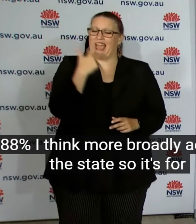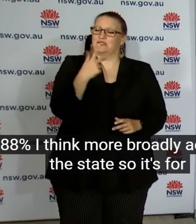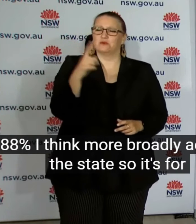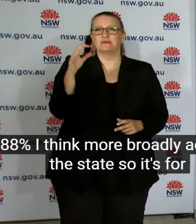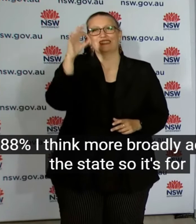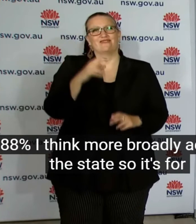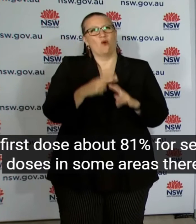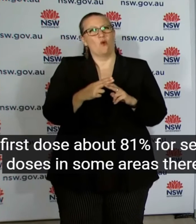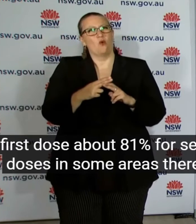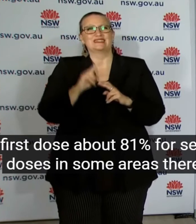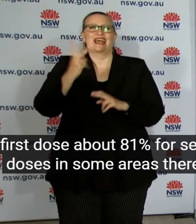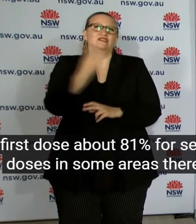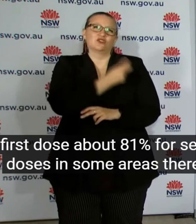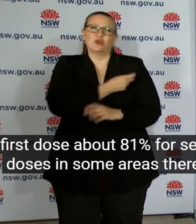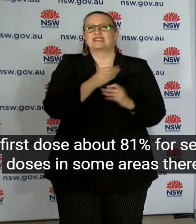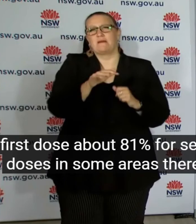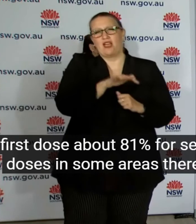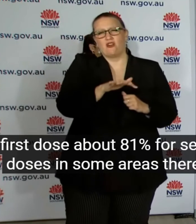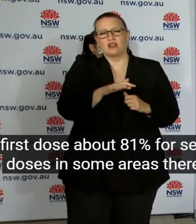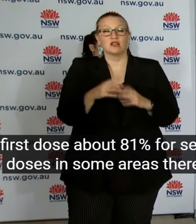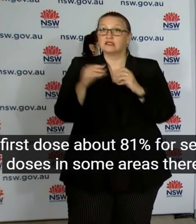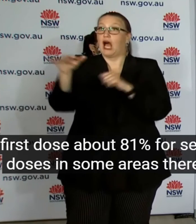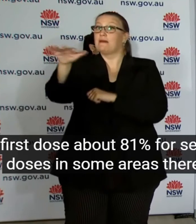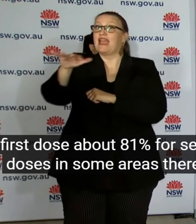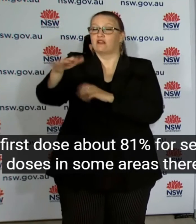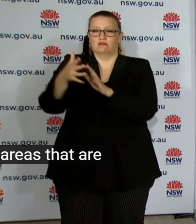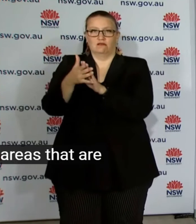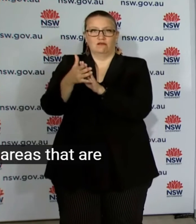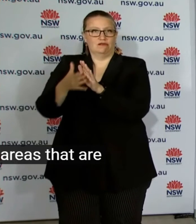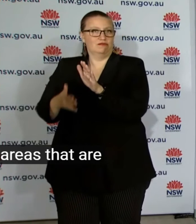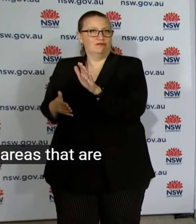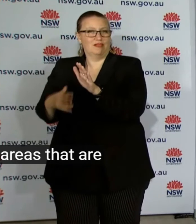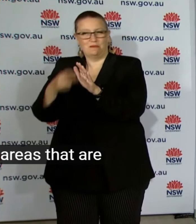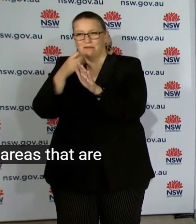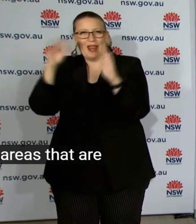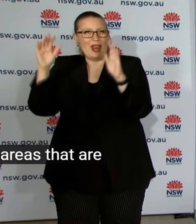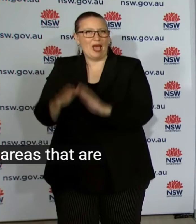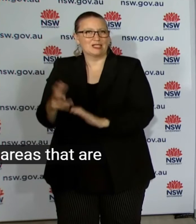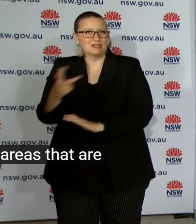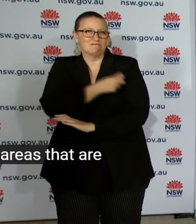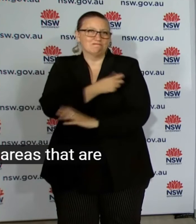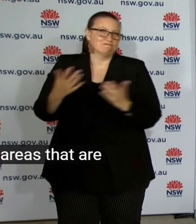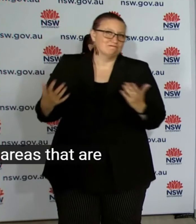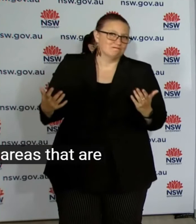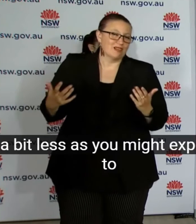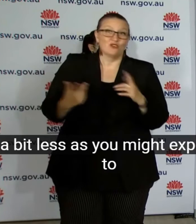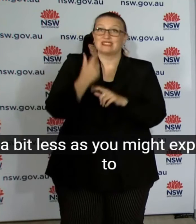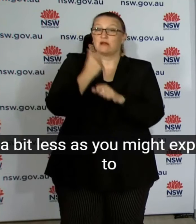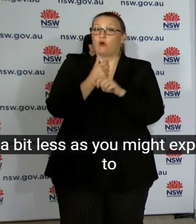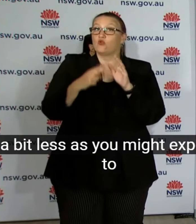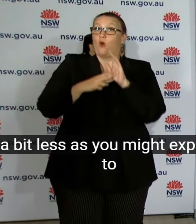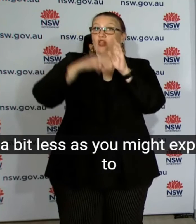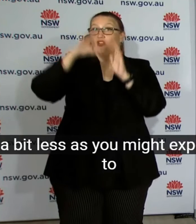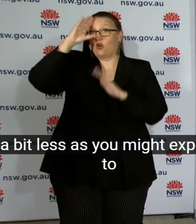for second doses in some areas. There are areas that are a bit less, as you might expect, to some of the areas up on the north coast